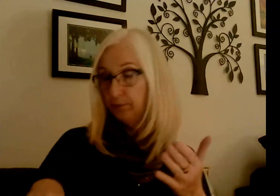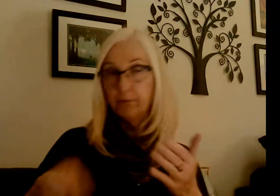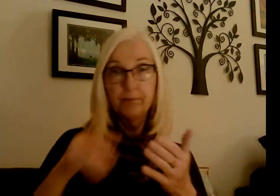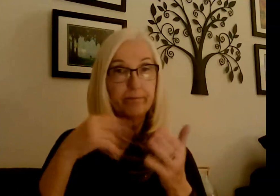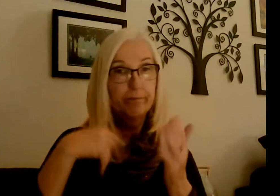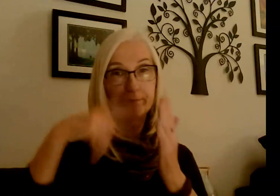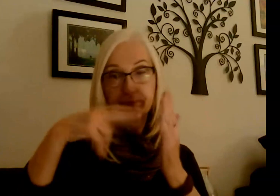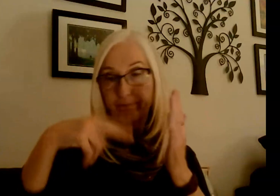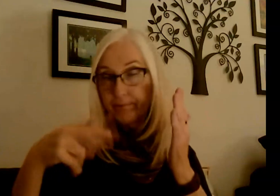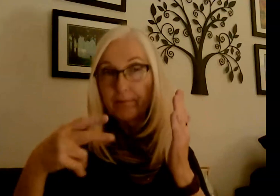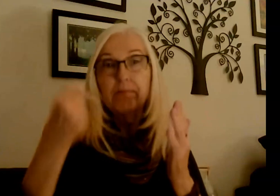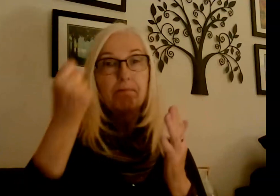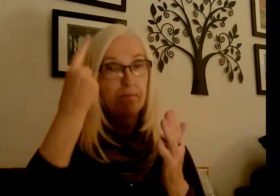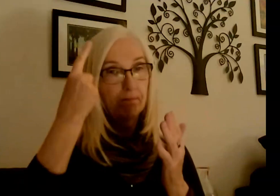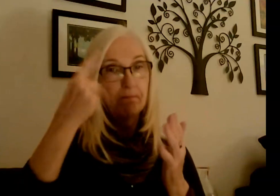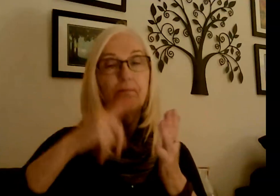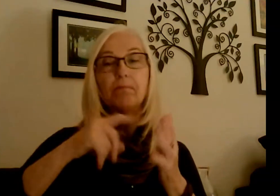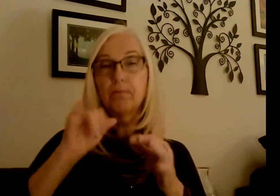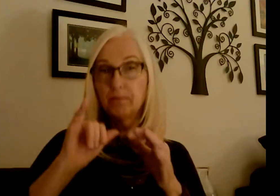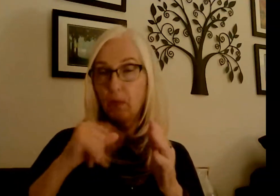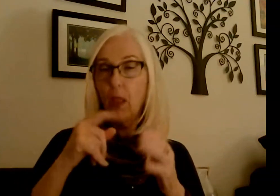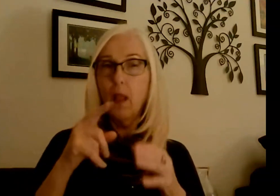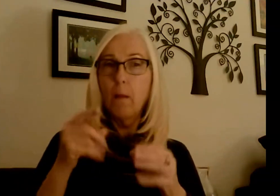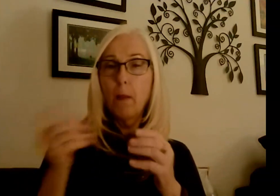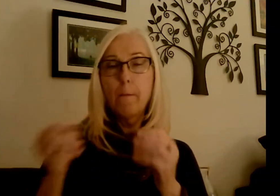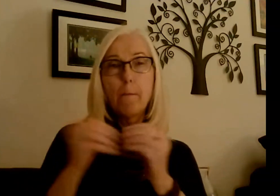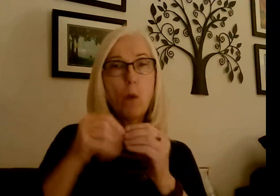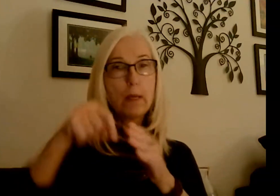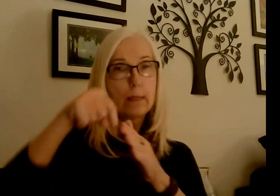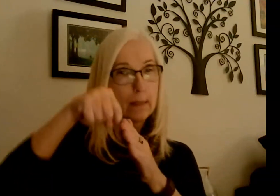I studied it in college, but